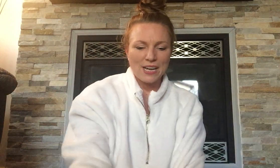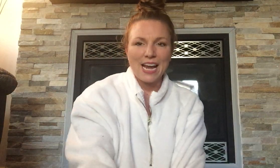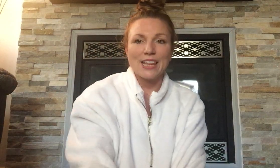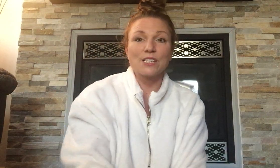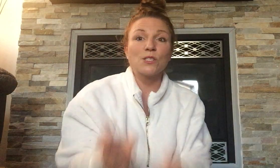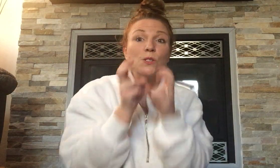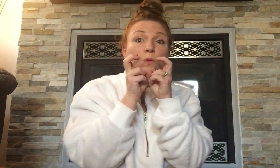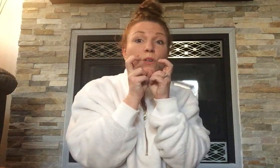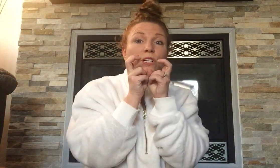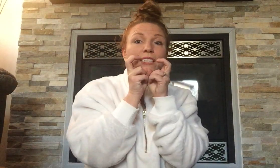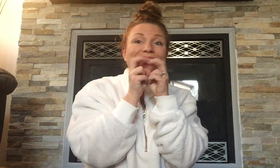Okay, the squirrels